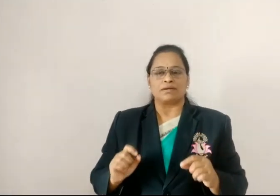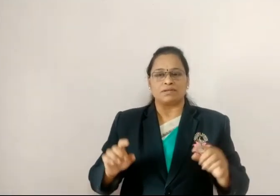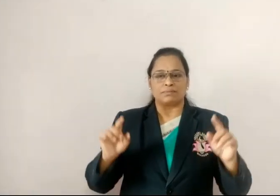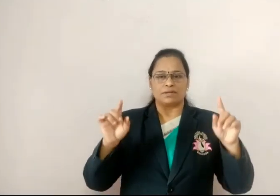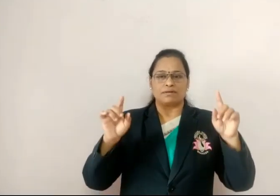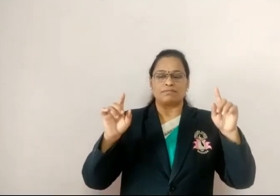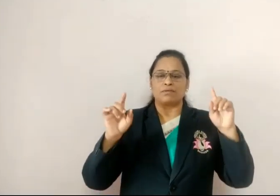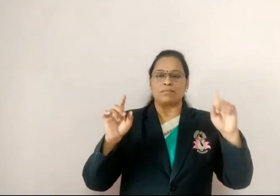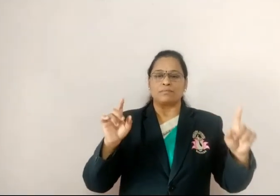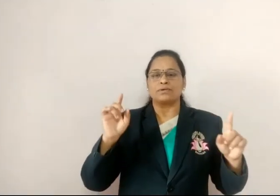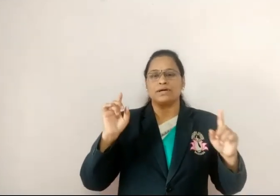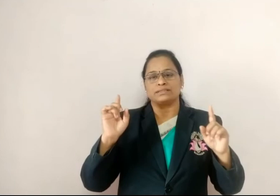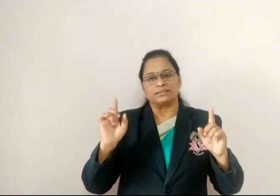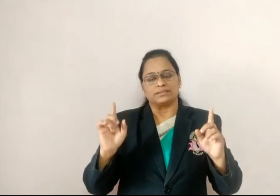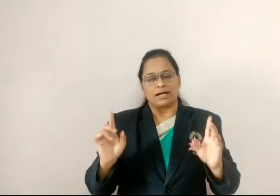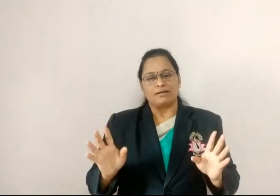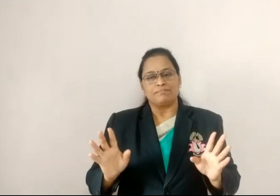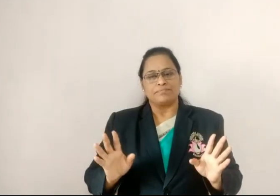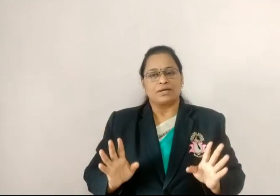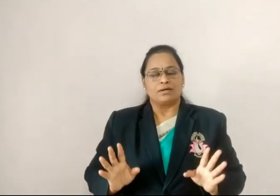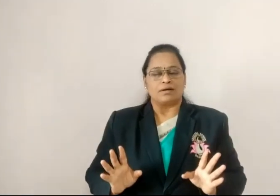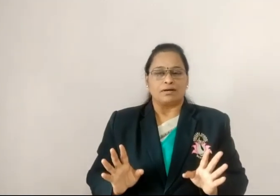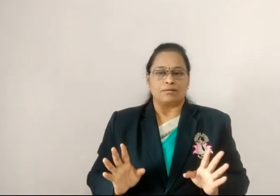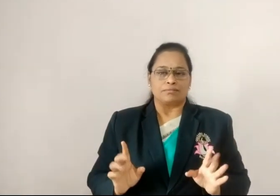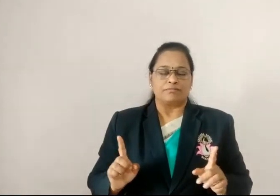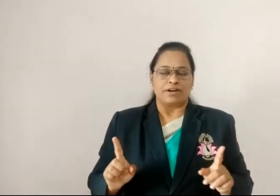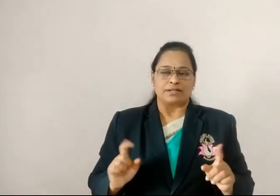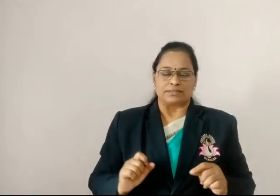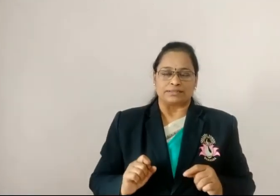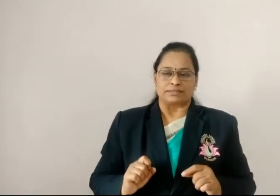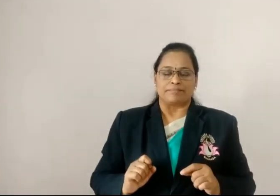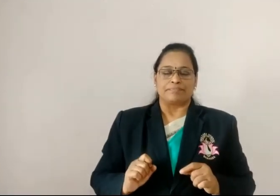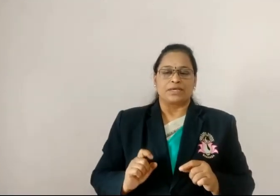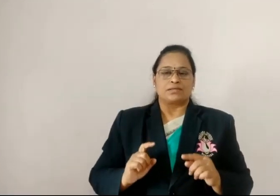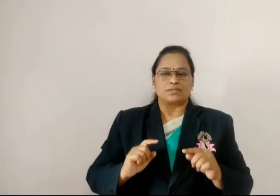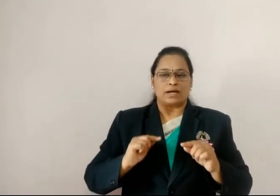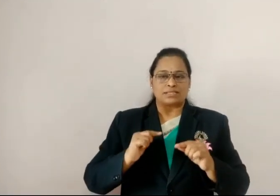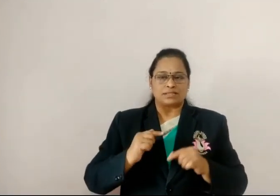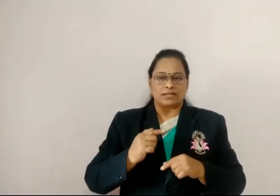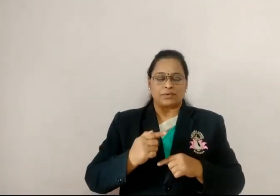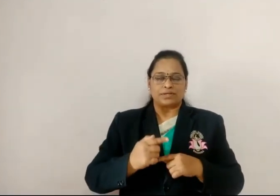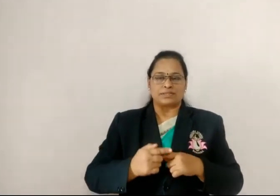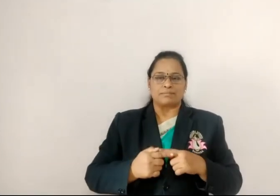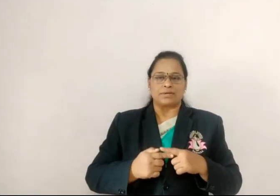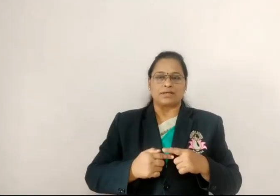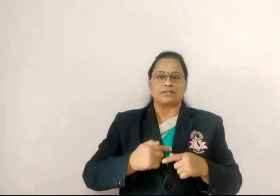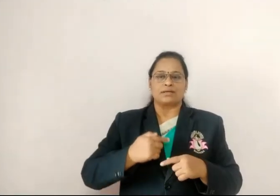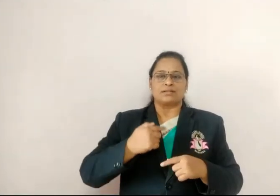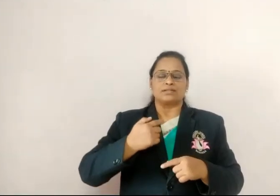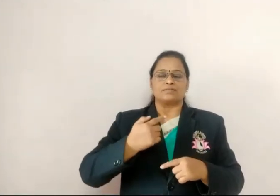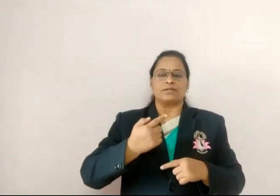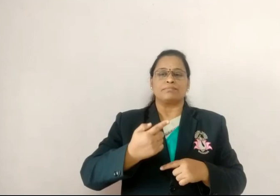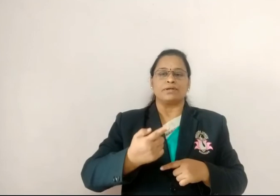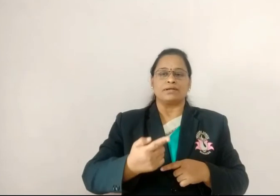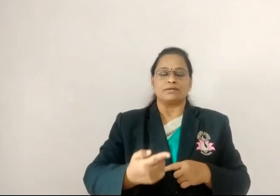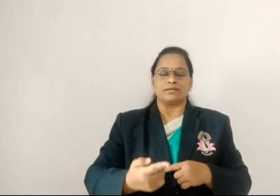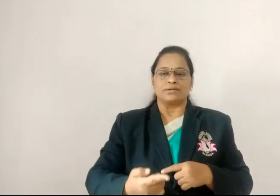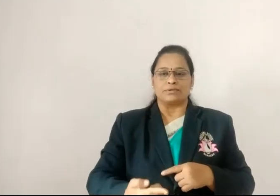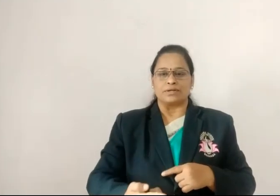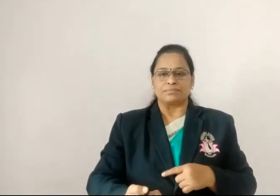be there from amino acids and fatty acids. So, acetyl coenzyme A, then it will enter into Krebs